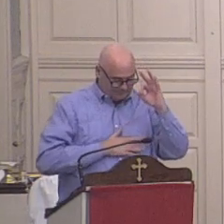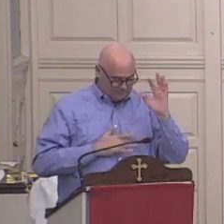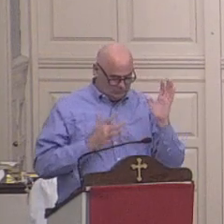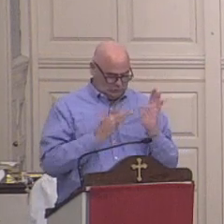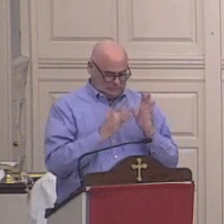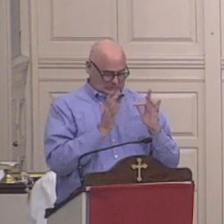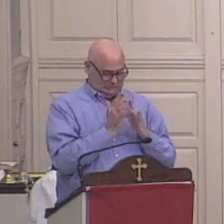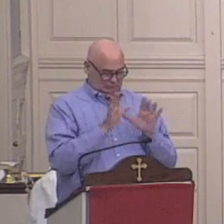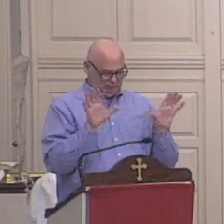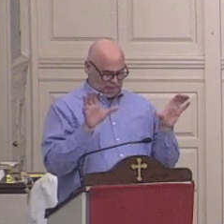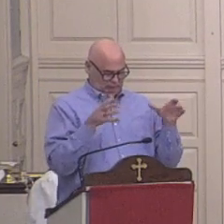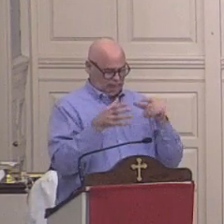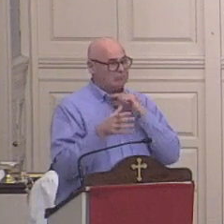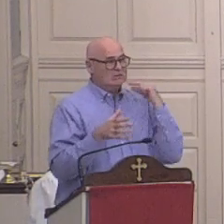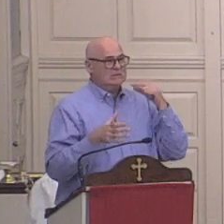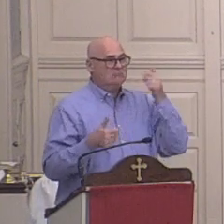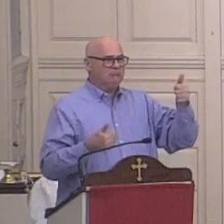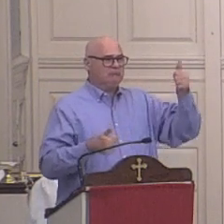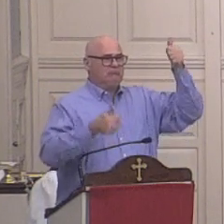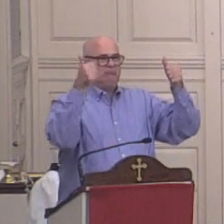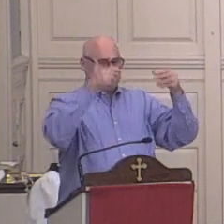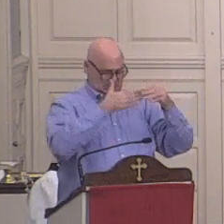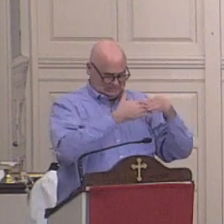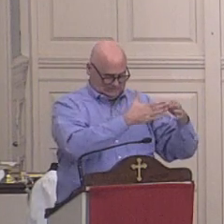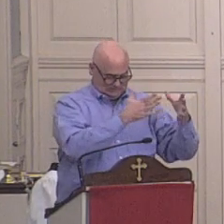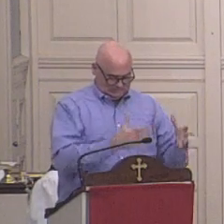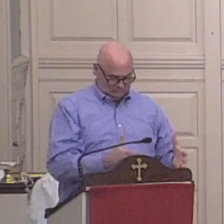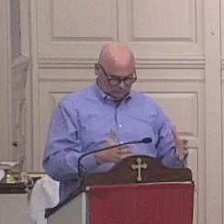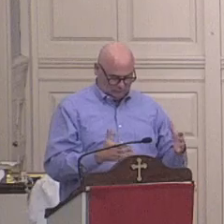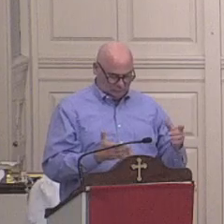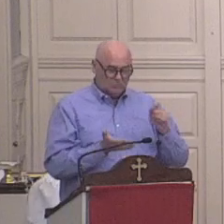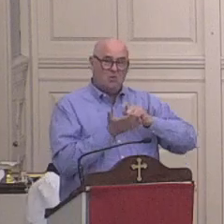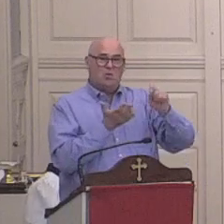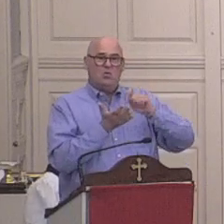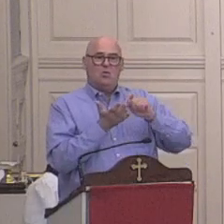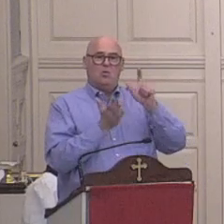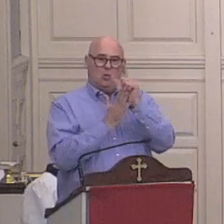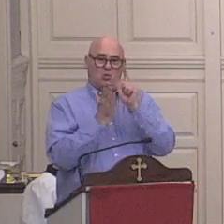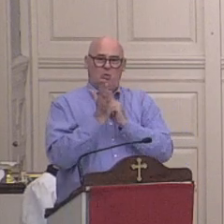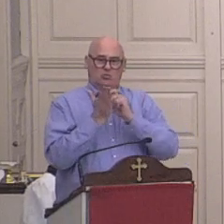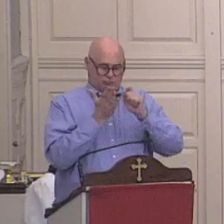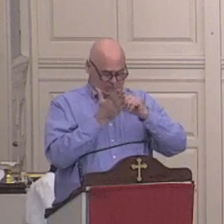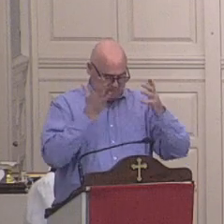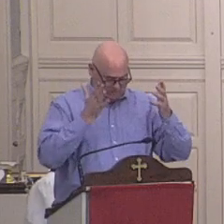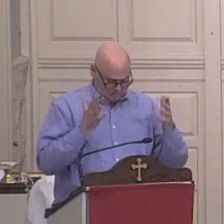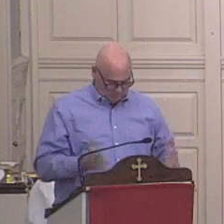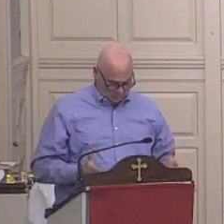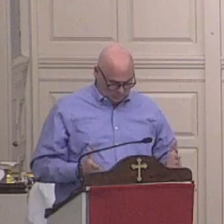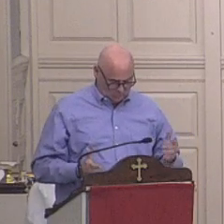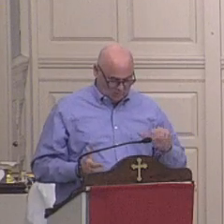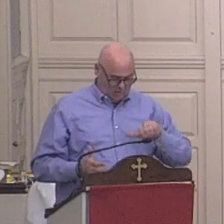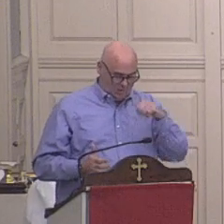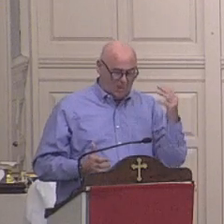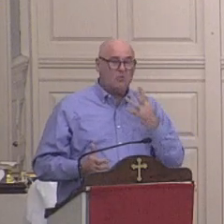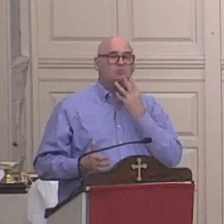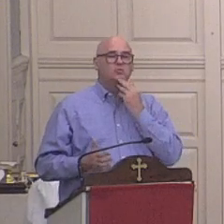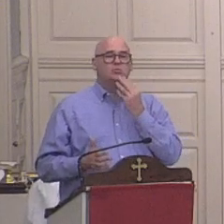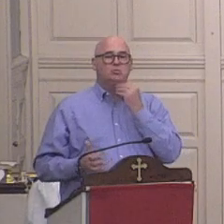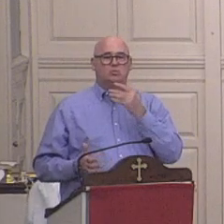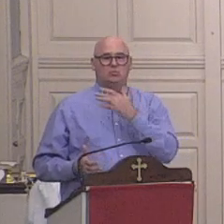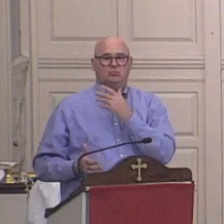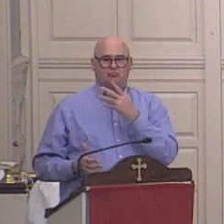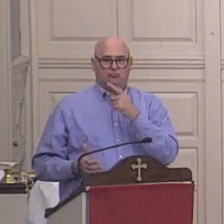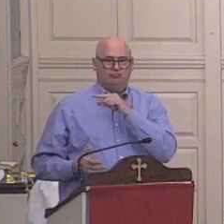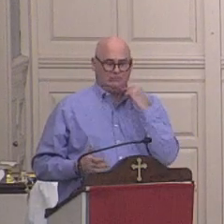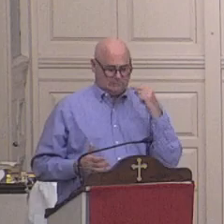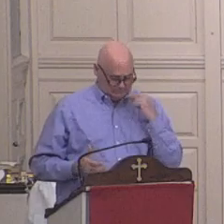As soon as morning came, the chief priests with the elders and the